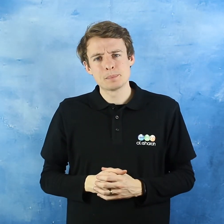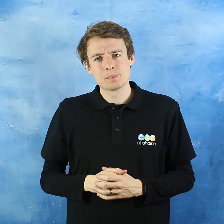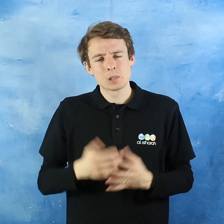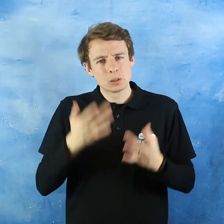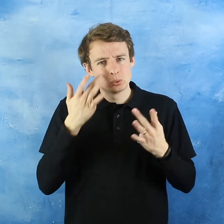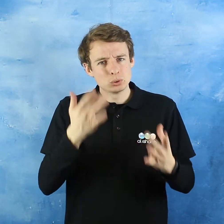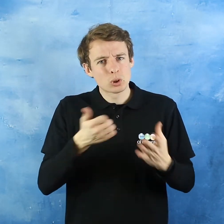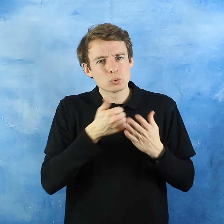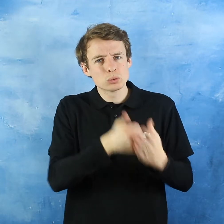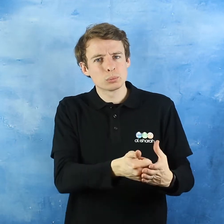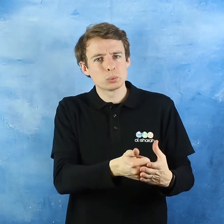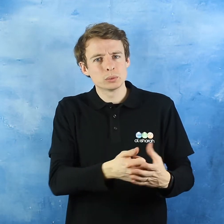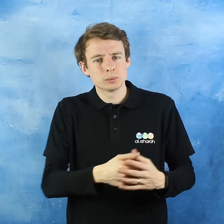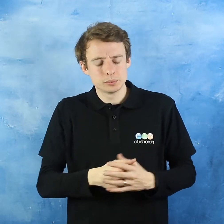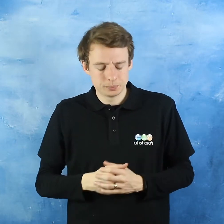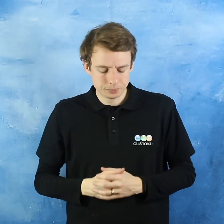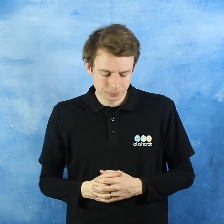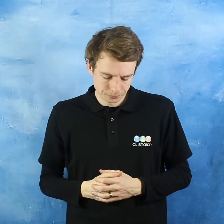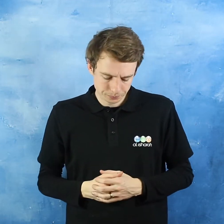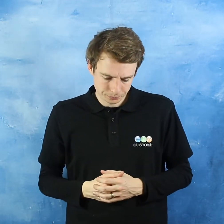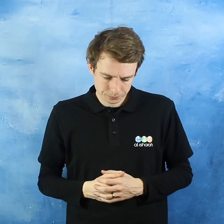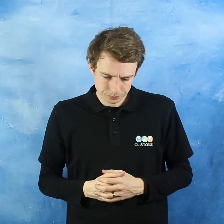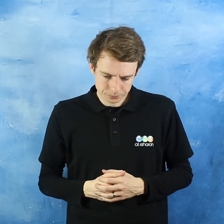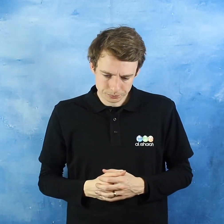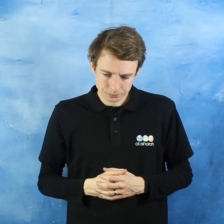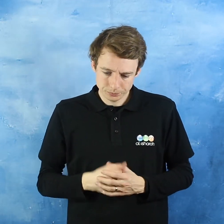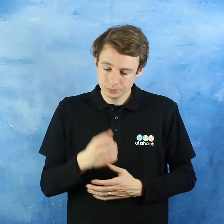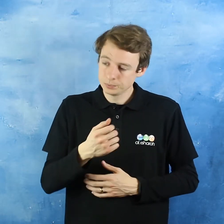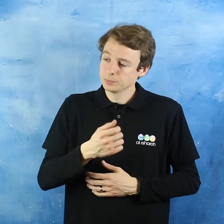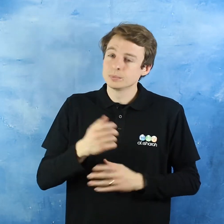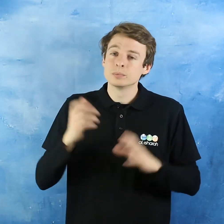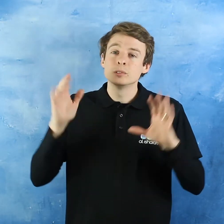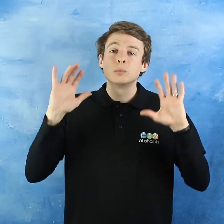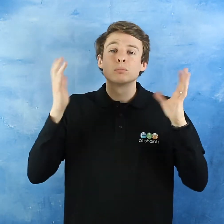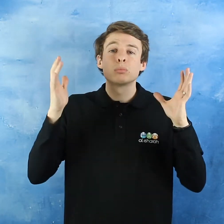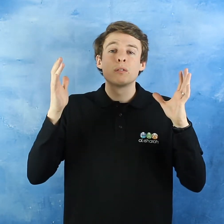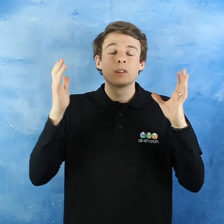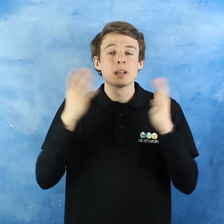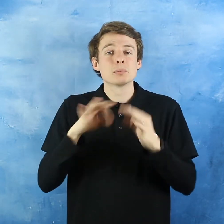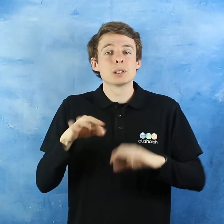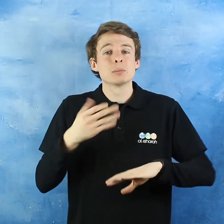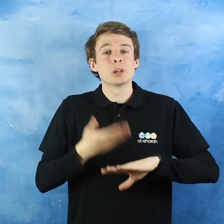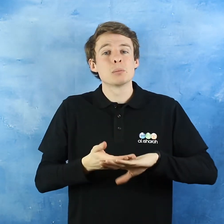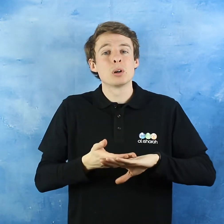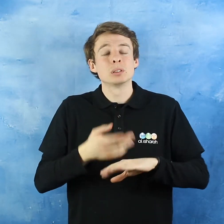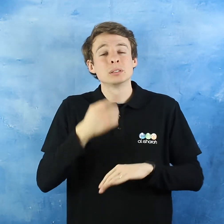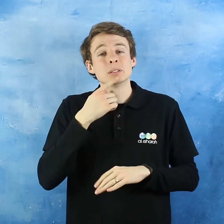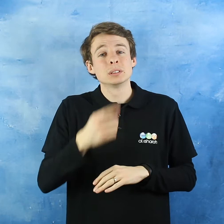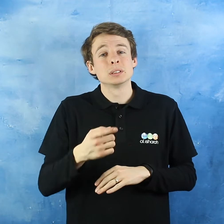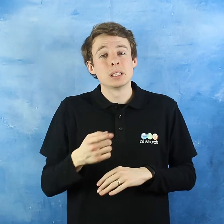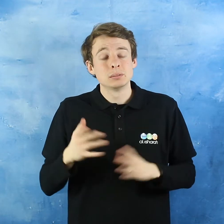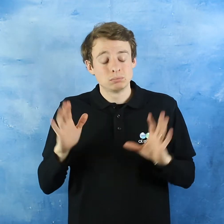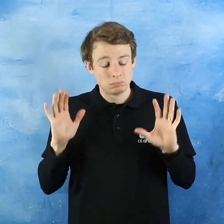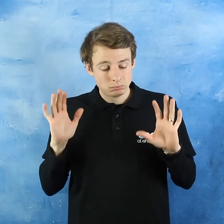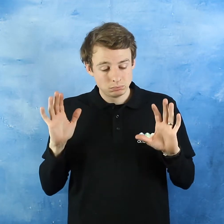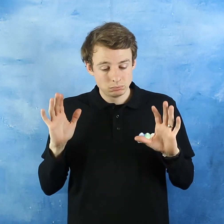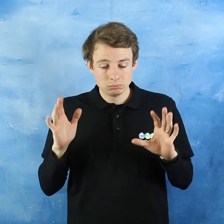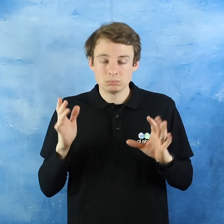said, the relationship of the believer with another believer is like the bricks of a building. each strengthens